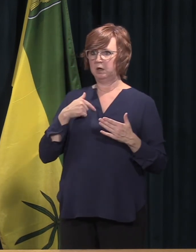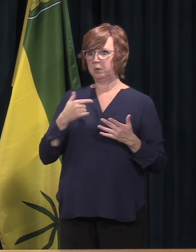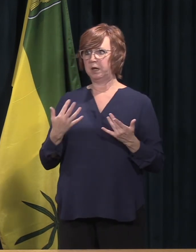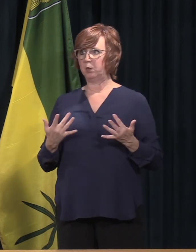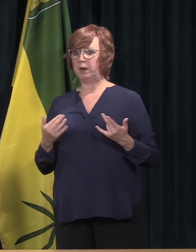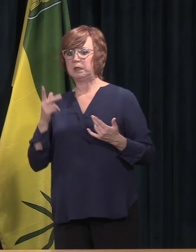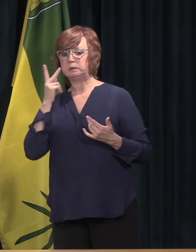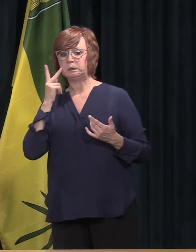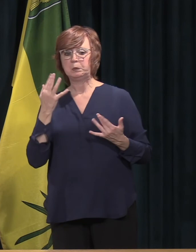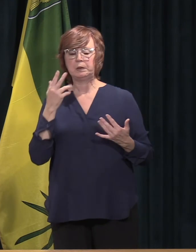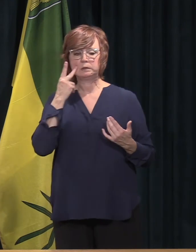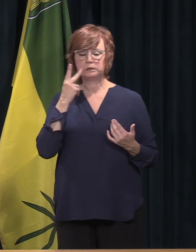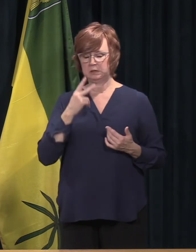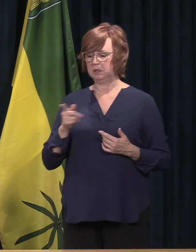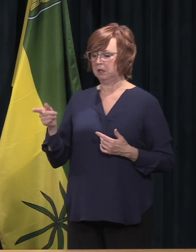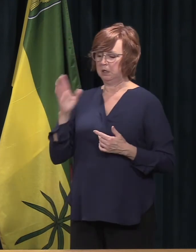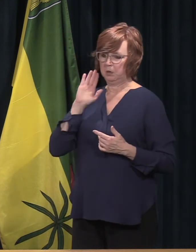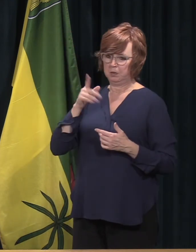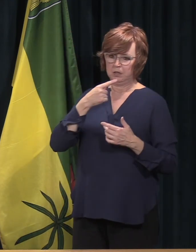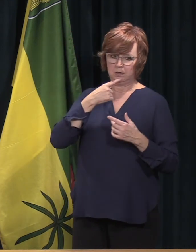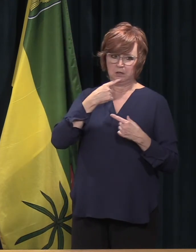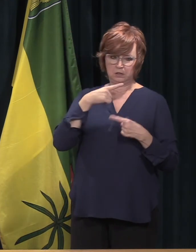Well, there's several reasons. One is that